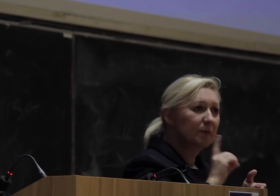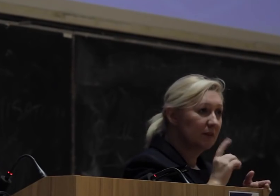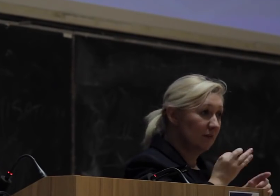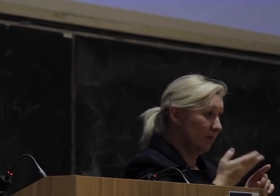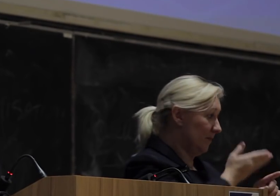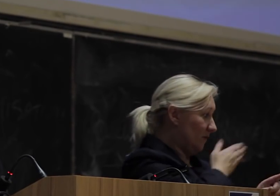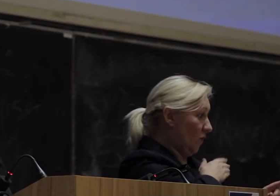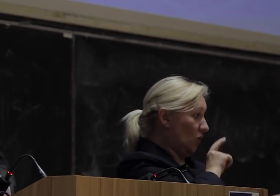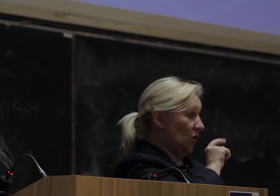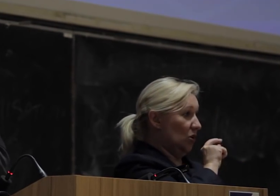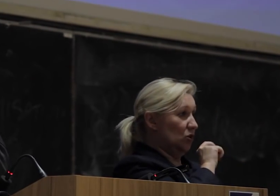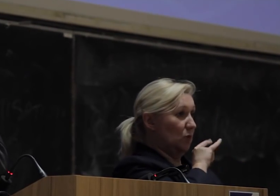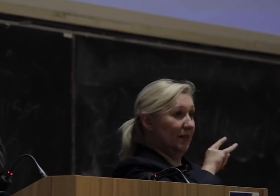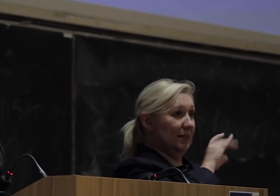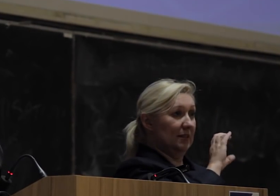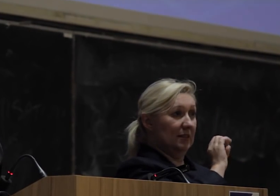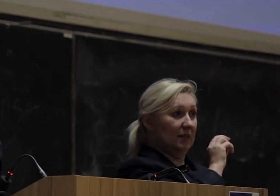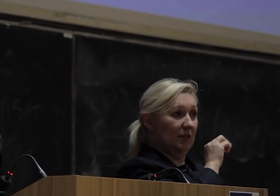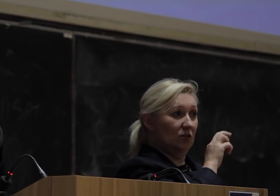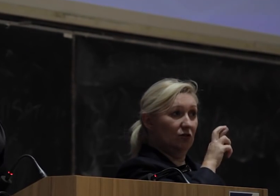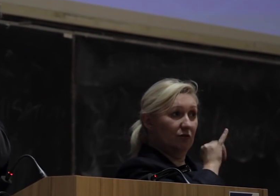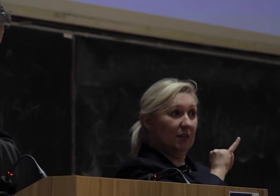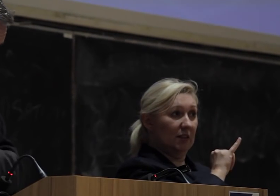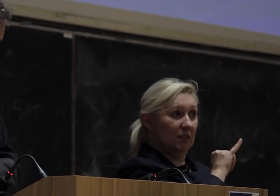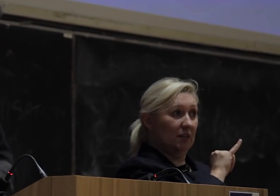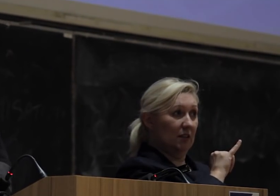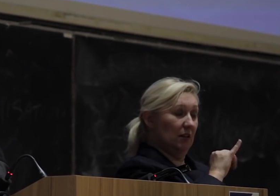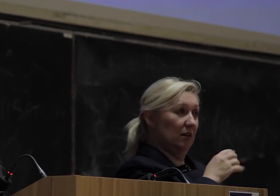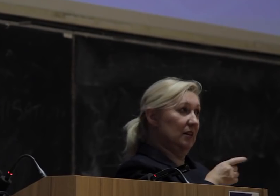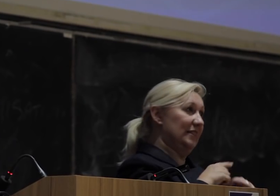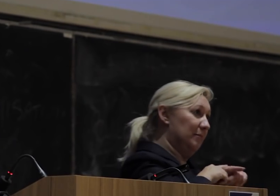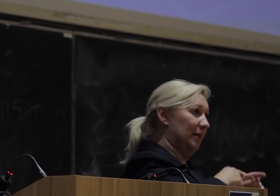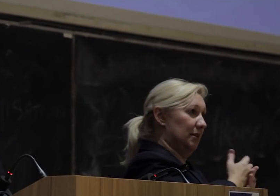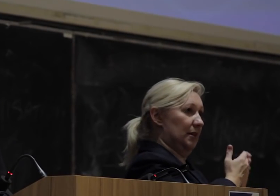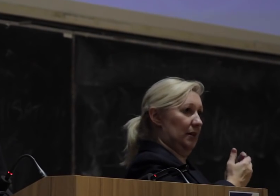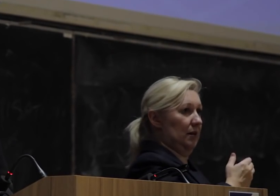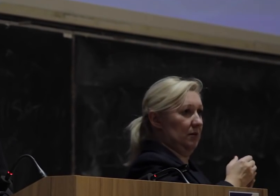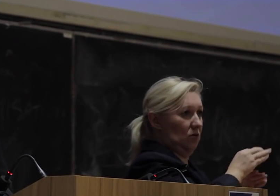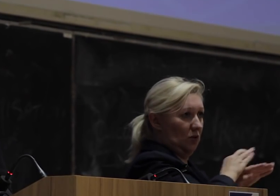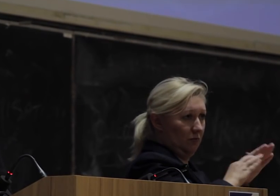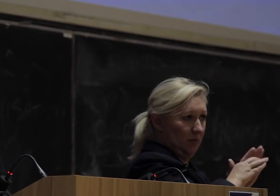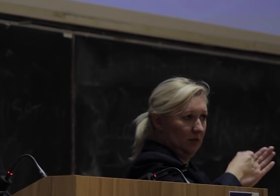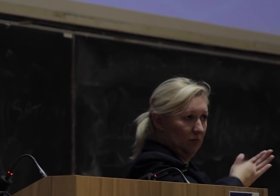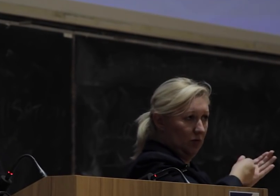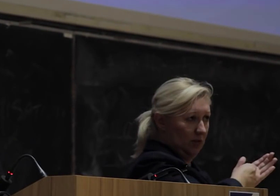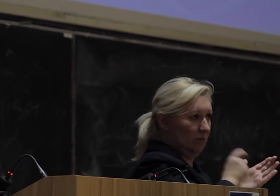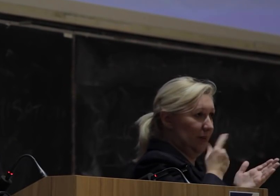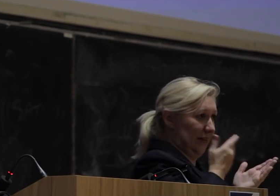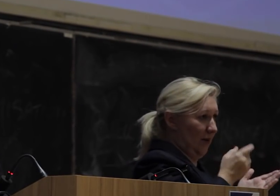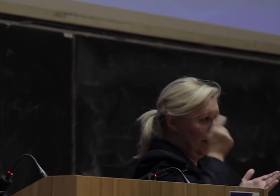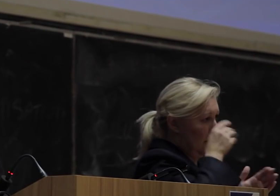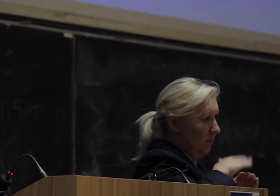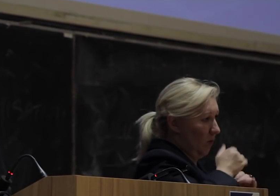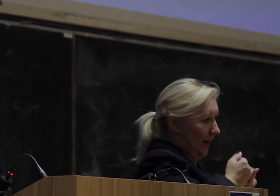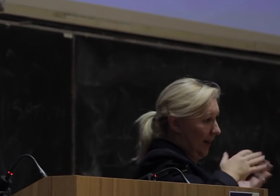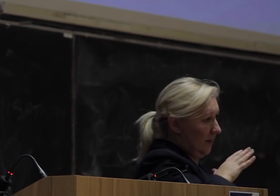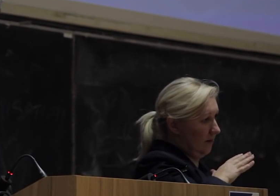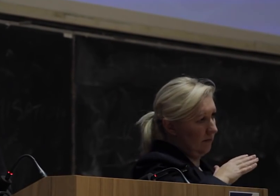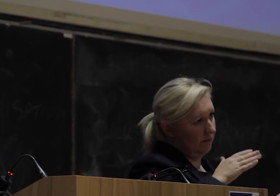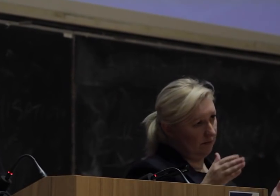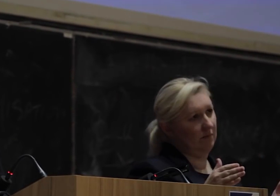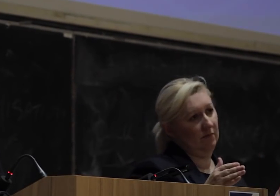for universities to one based on non-exchequer private funding, more like the system, in fact, that Trinity operated